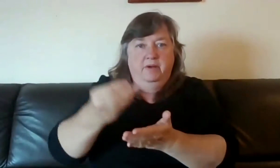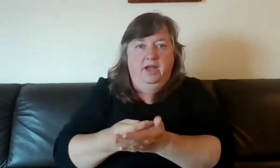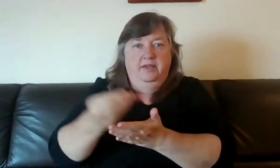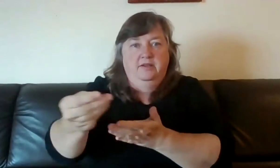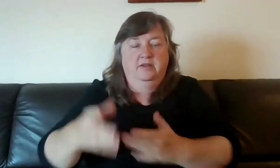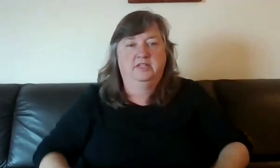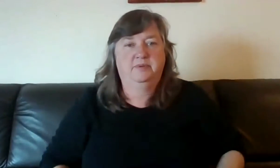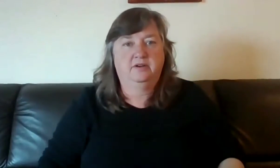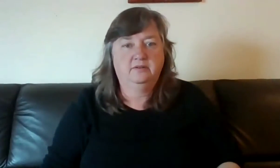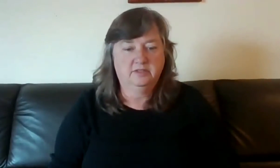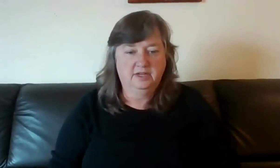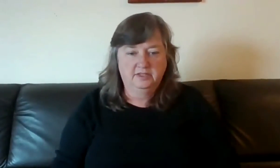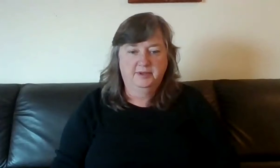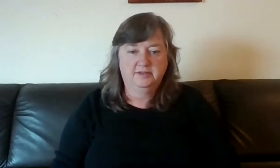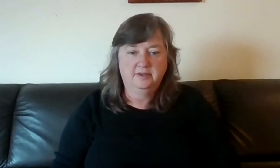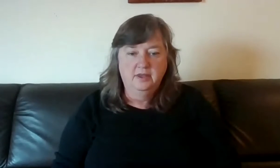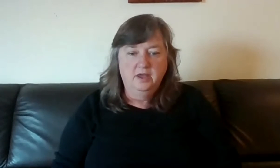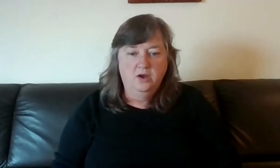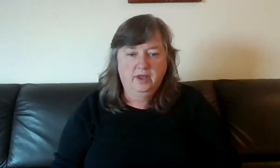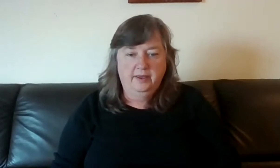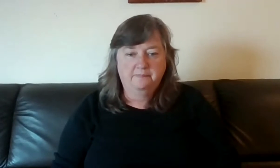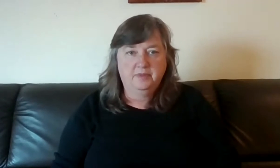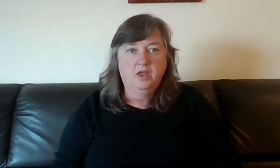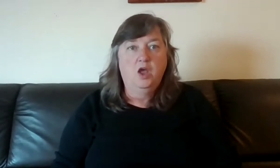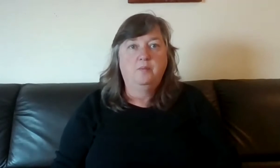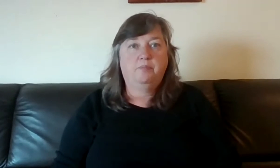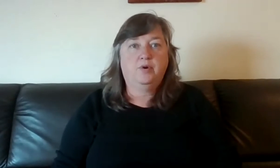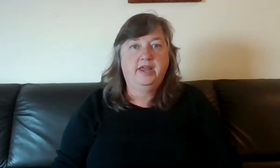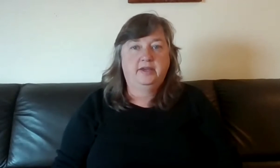Buy. Well, that's better. Signing space. Okay. Break.